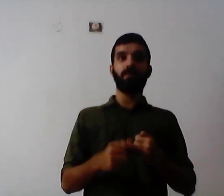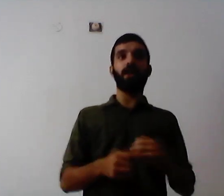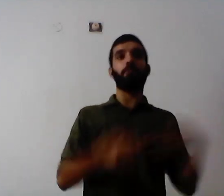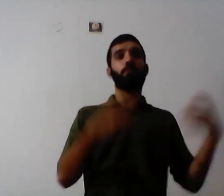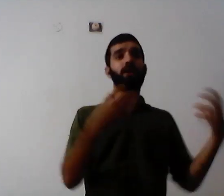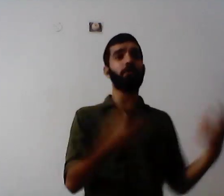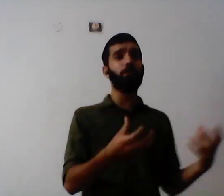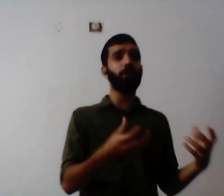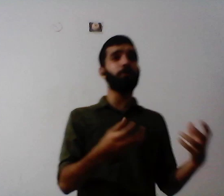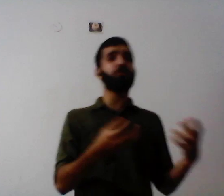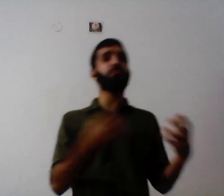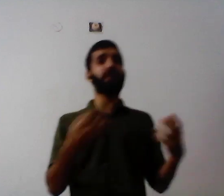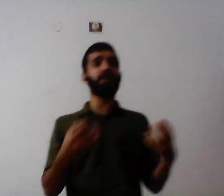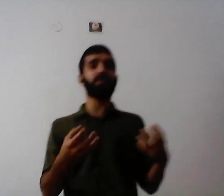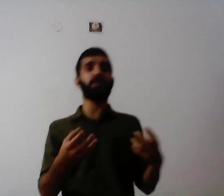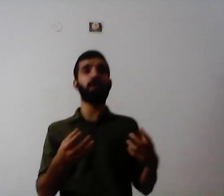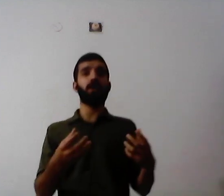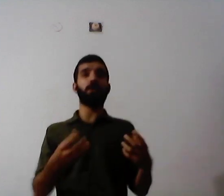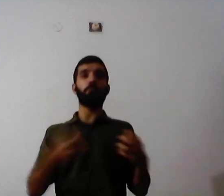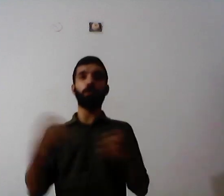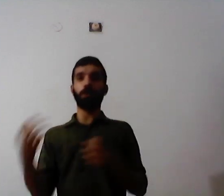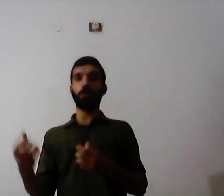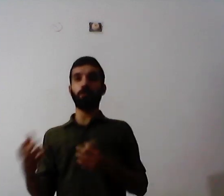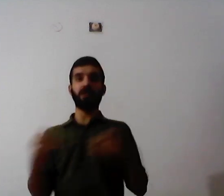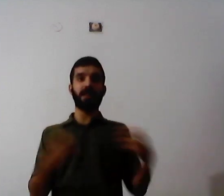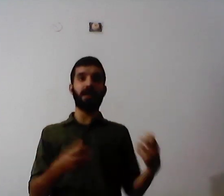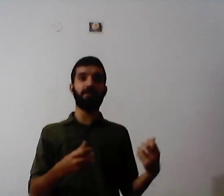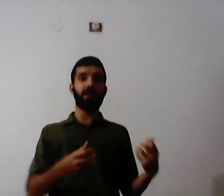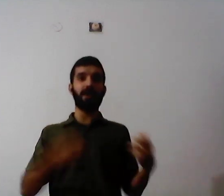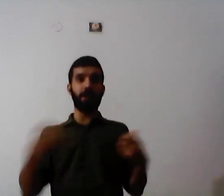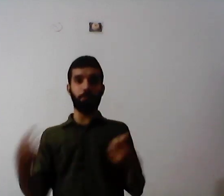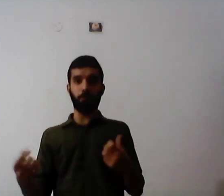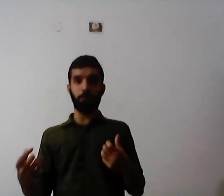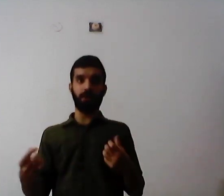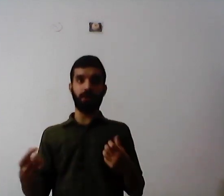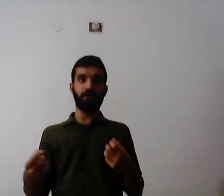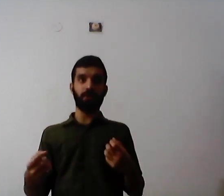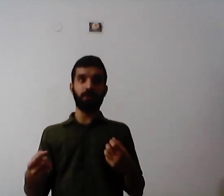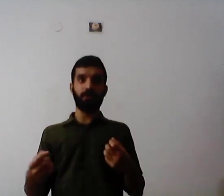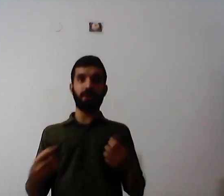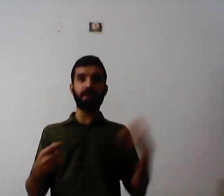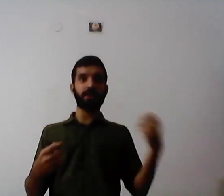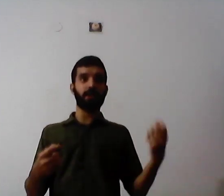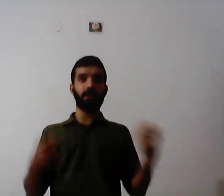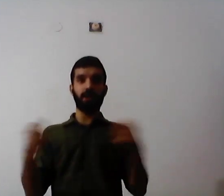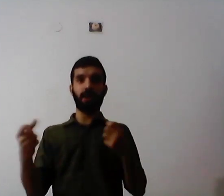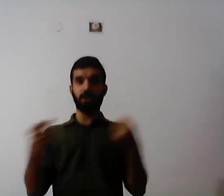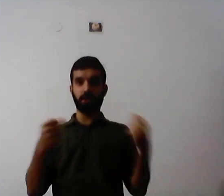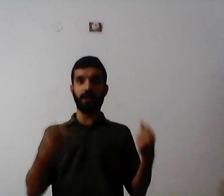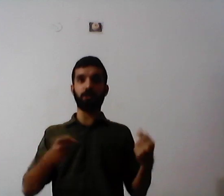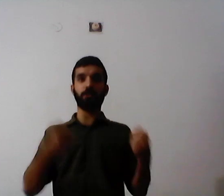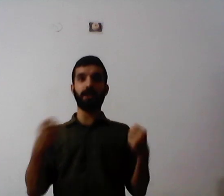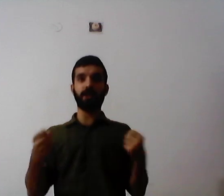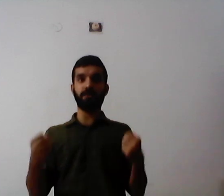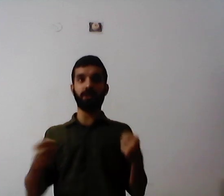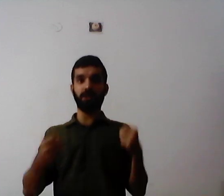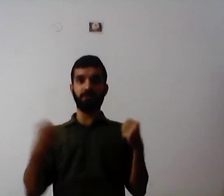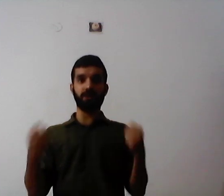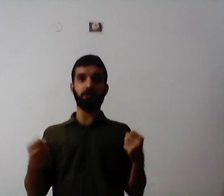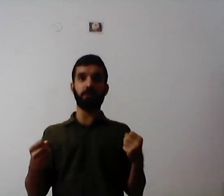Yeah, polar molecules means a molecule which have a dipole moment. There is a large electronegativity difference between